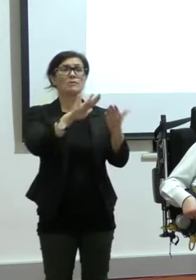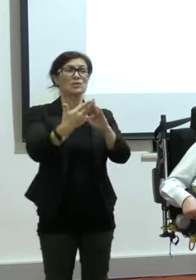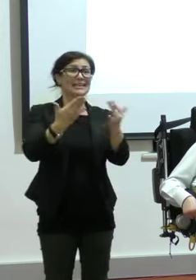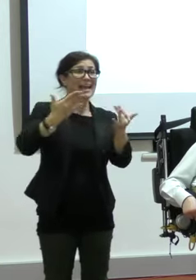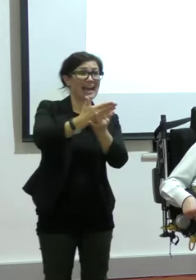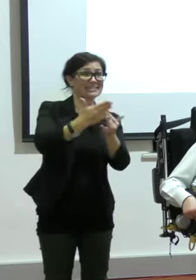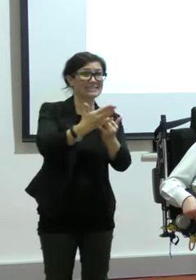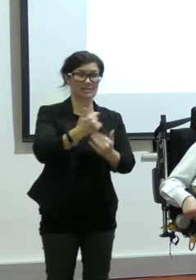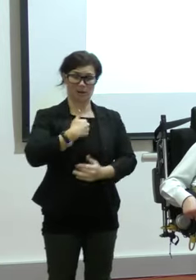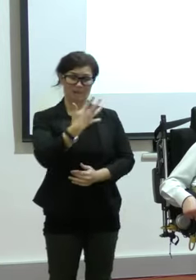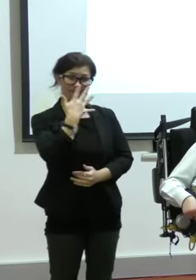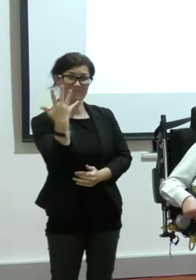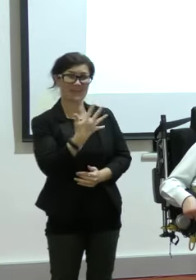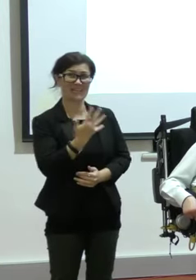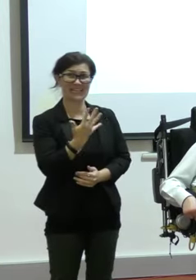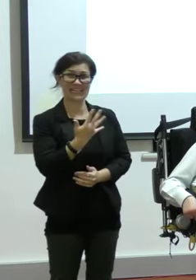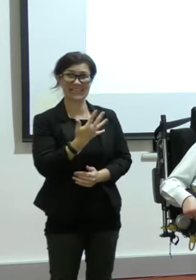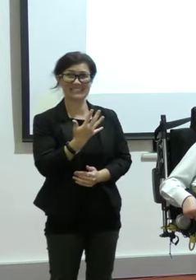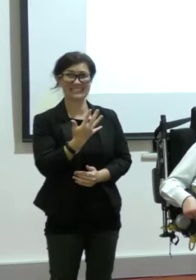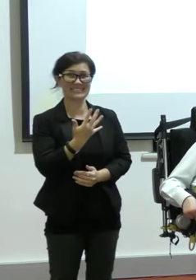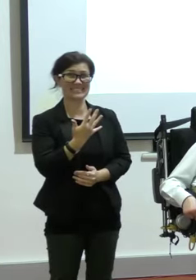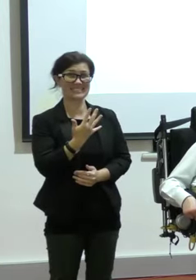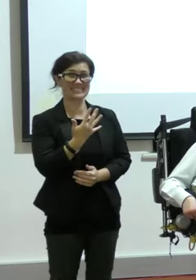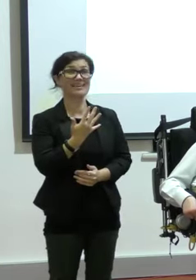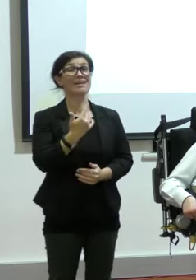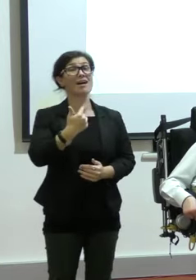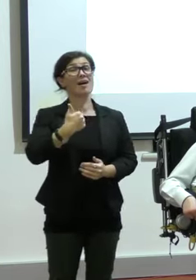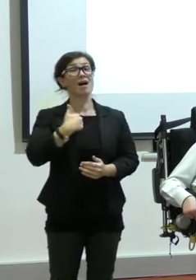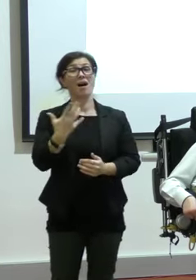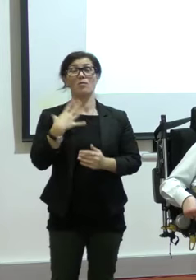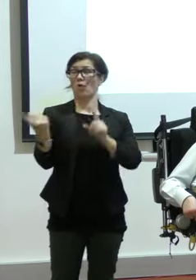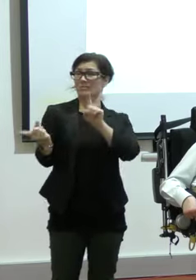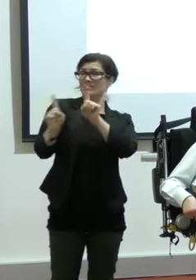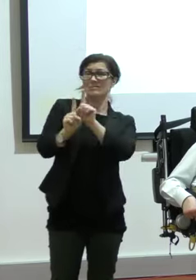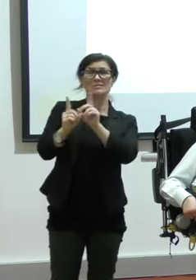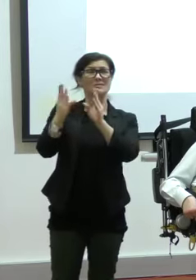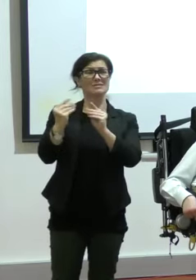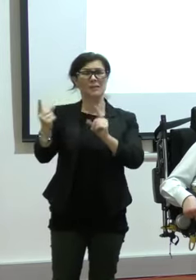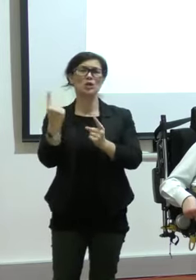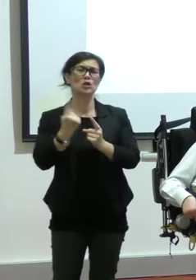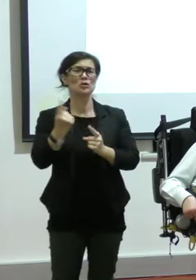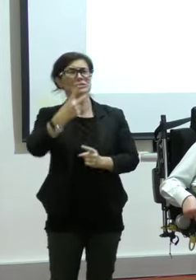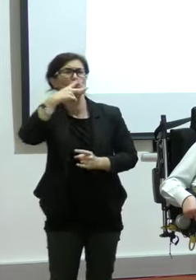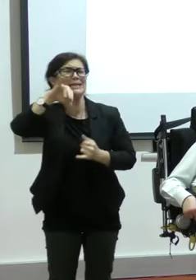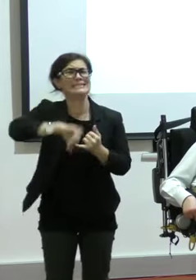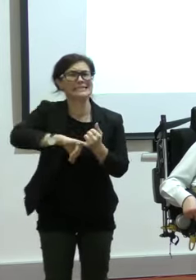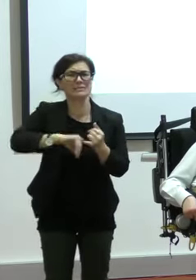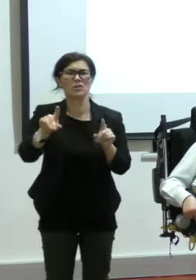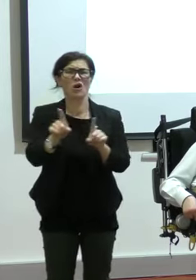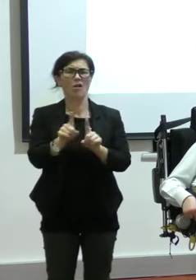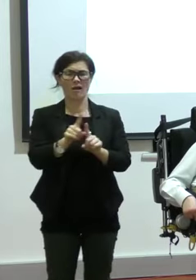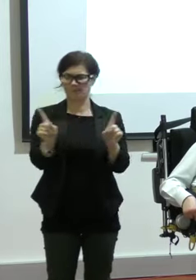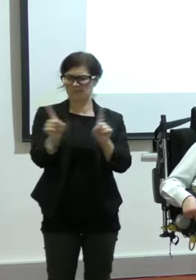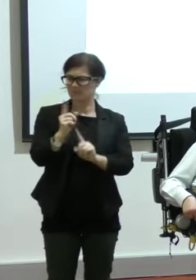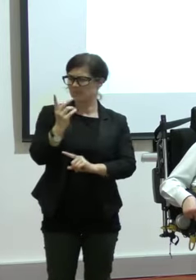you might want to go out with, cool 20-somethings rather than people who are, older than your mum. And it doesn't mean that you'll get what